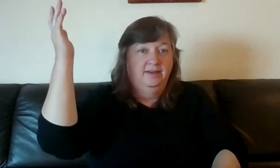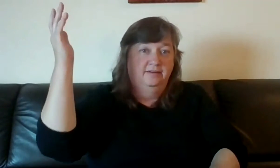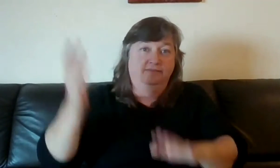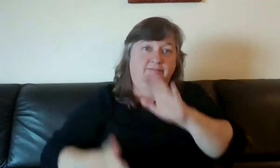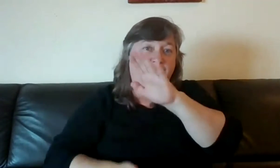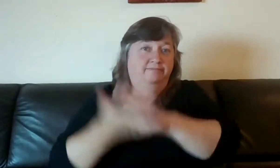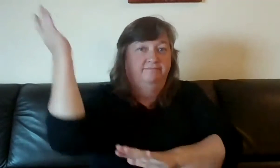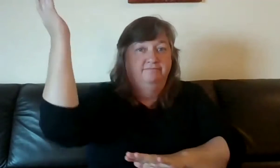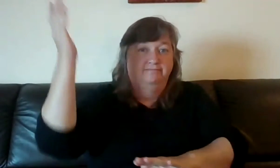here.